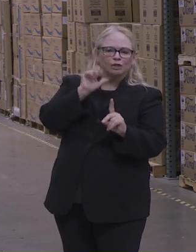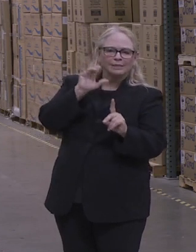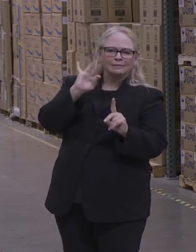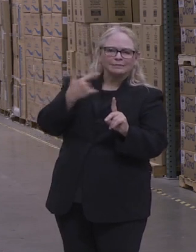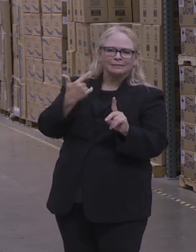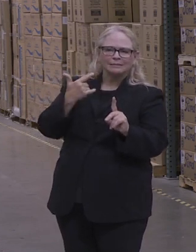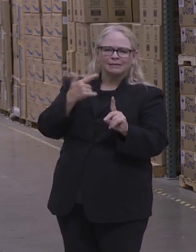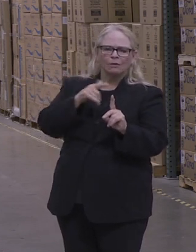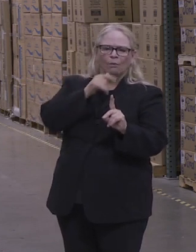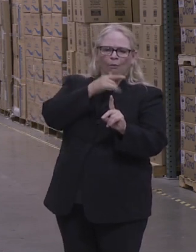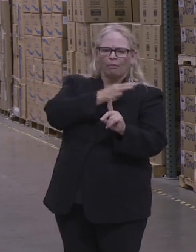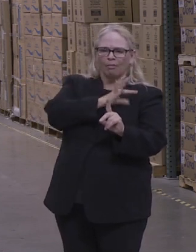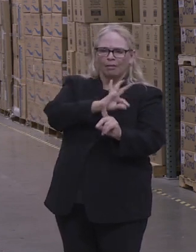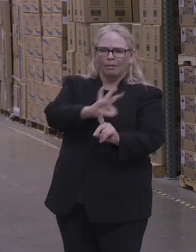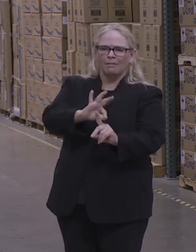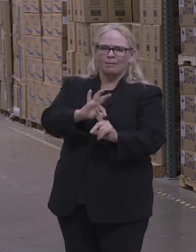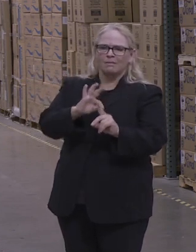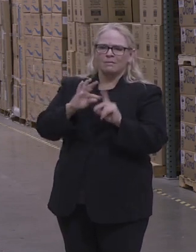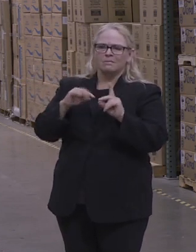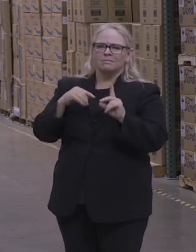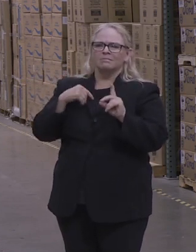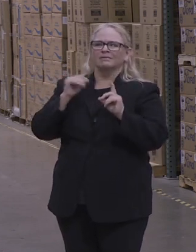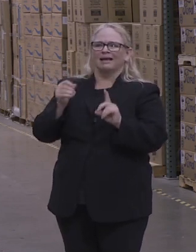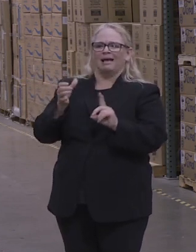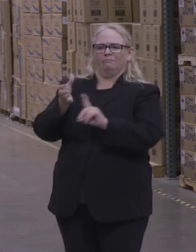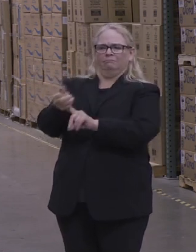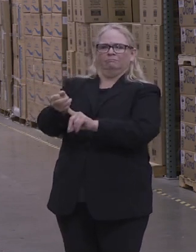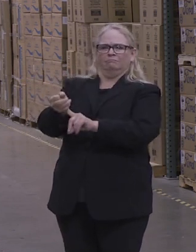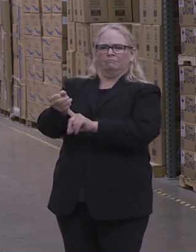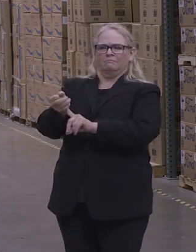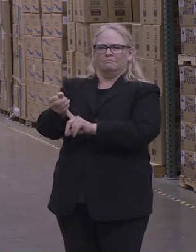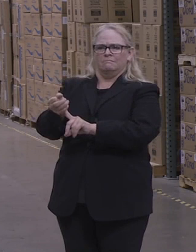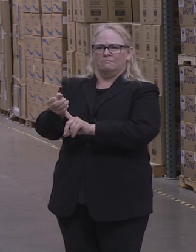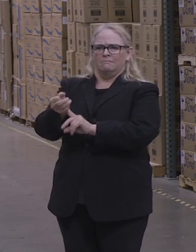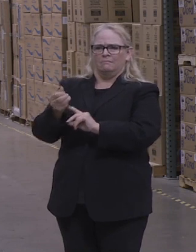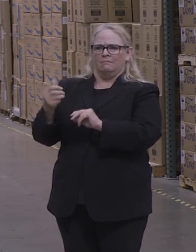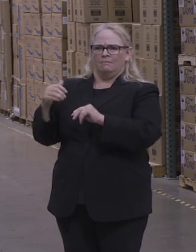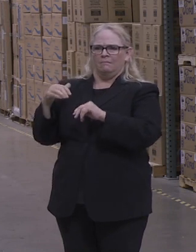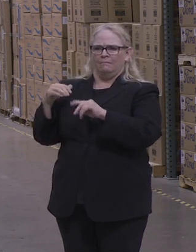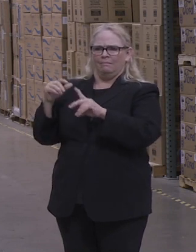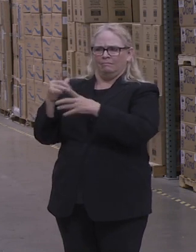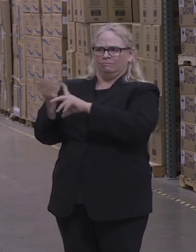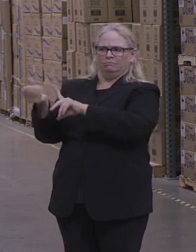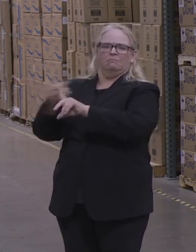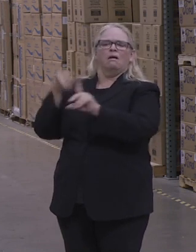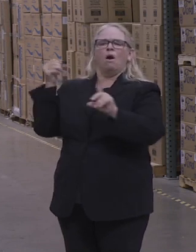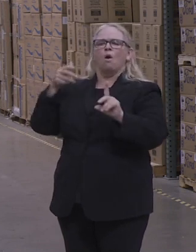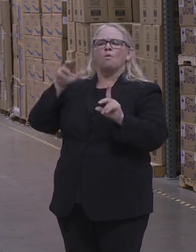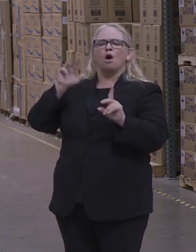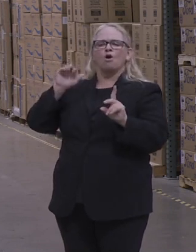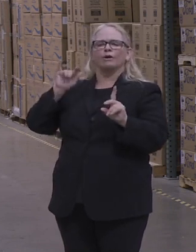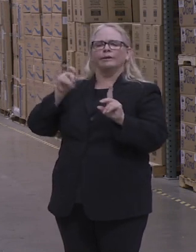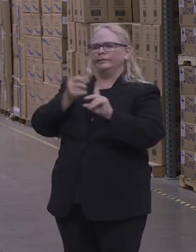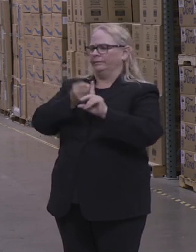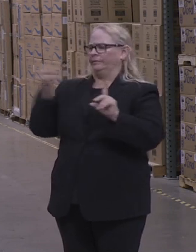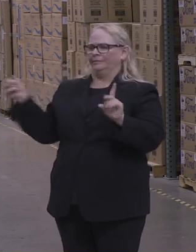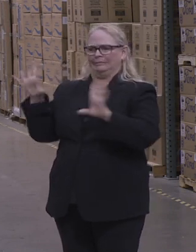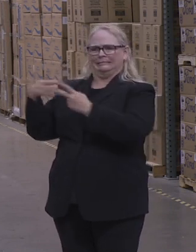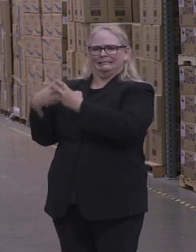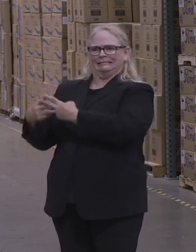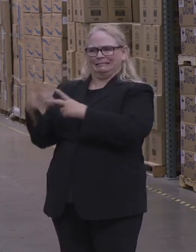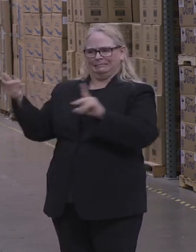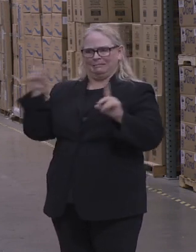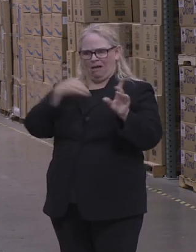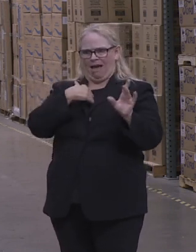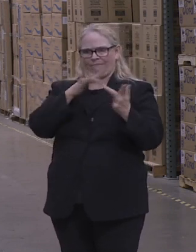quarantine people. With all of that as a predicate, let me now ask Dr. Galley to come up and amplify